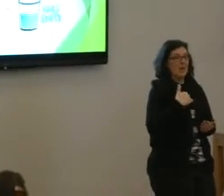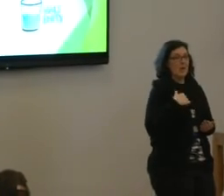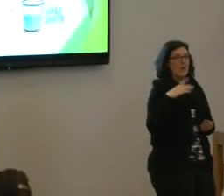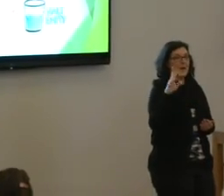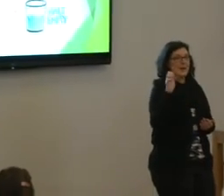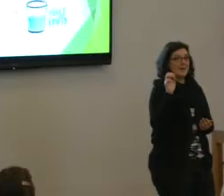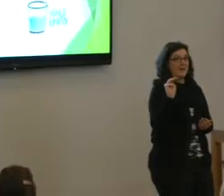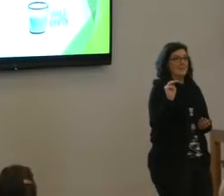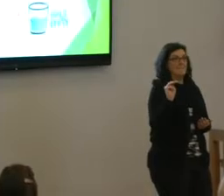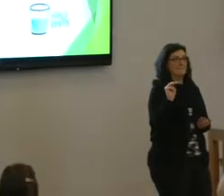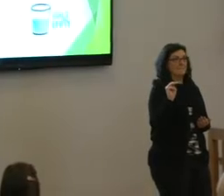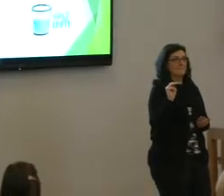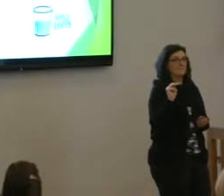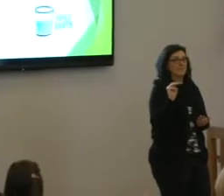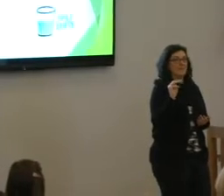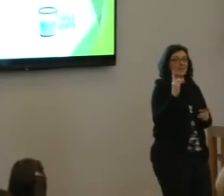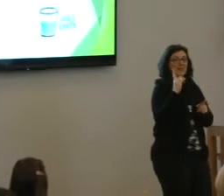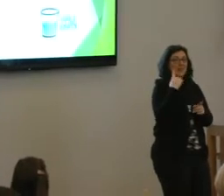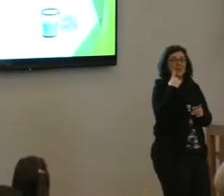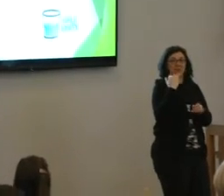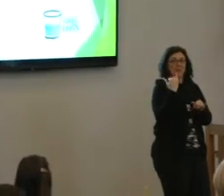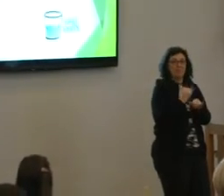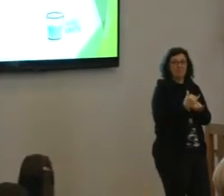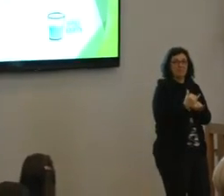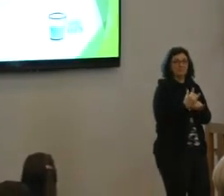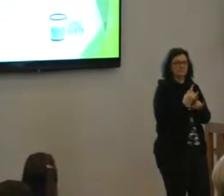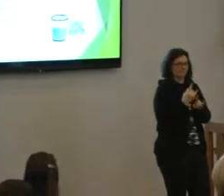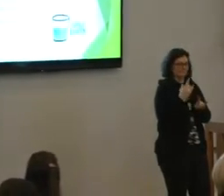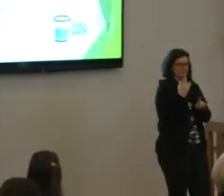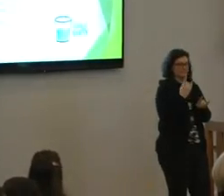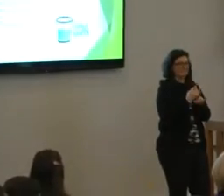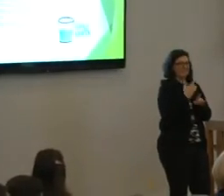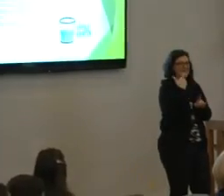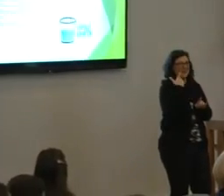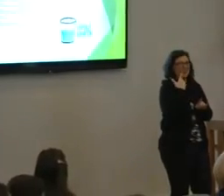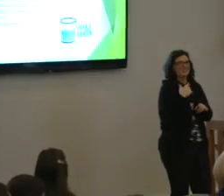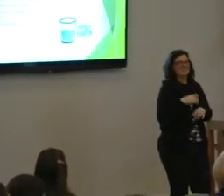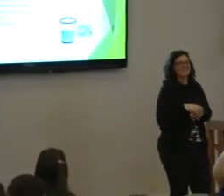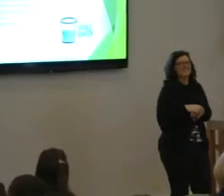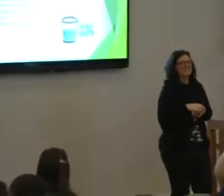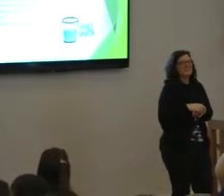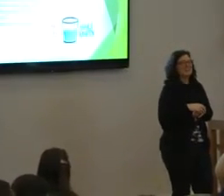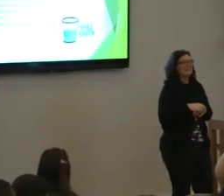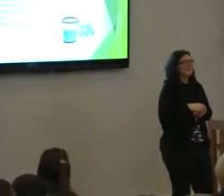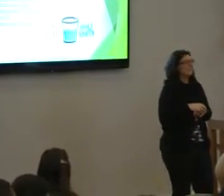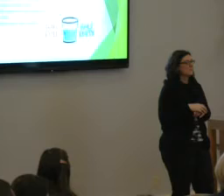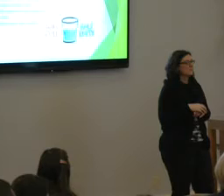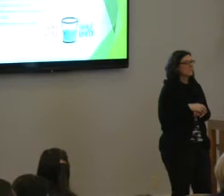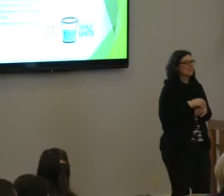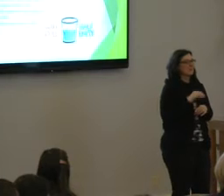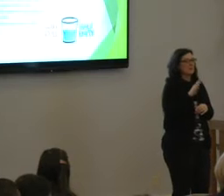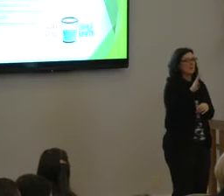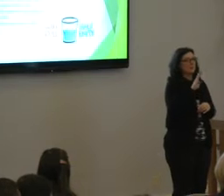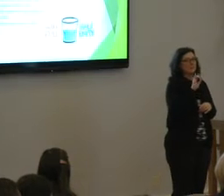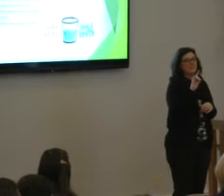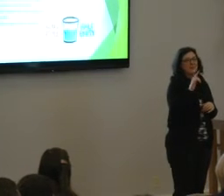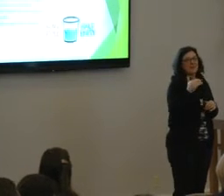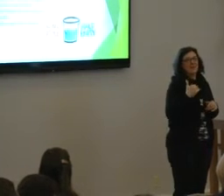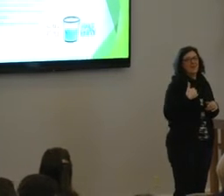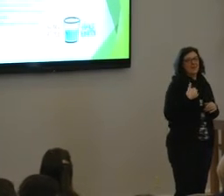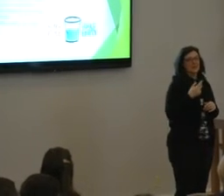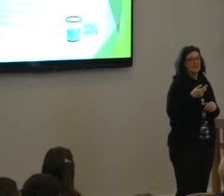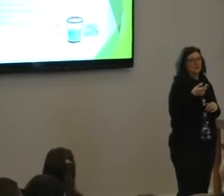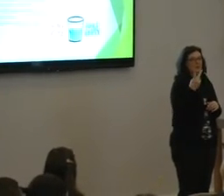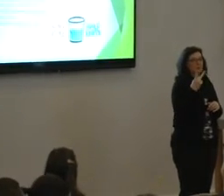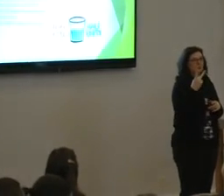an alcoholic. I am," Bill would say, "a person who had two major